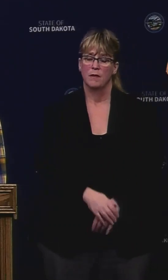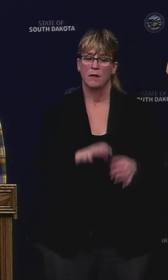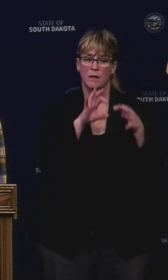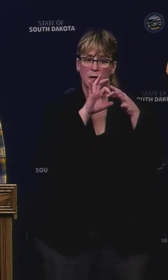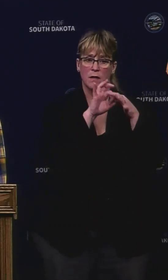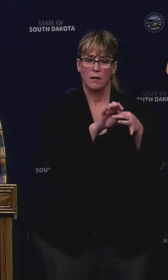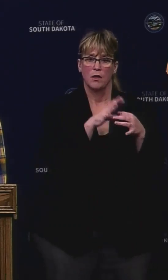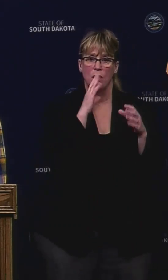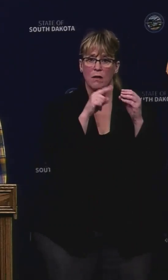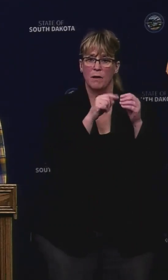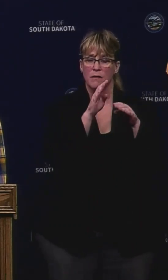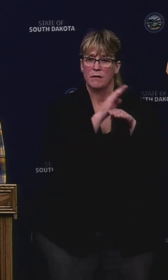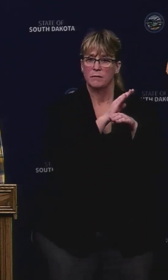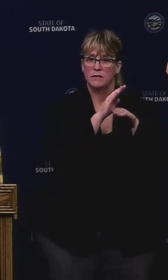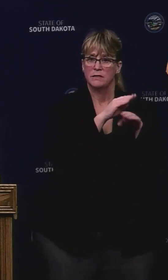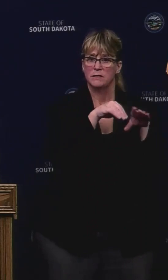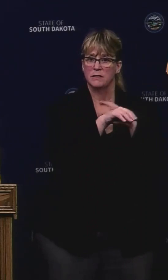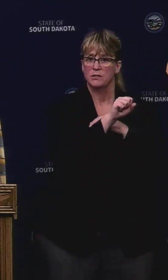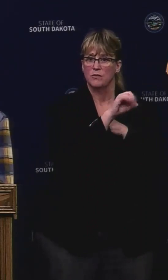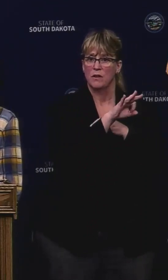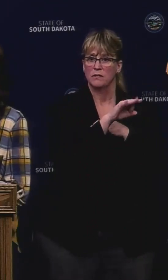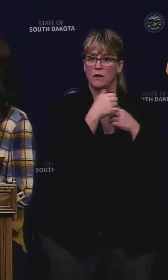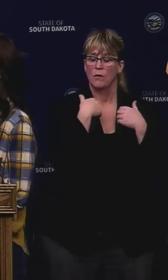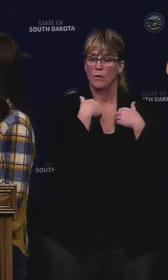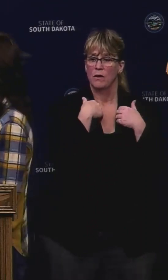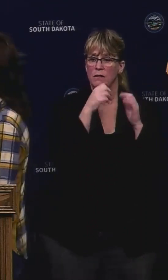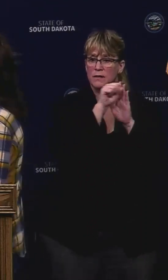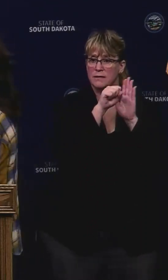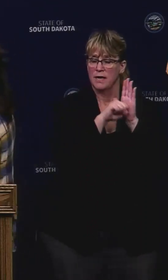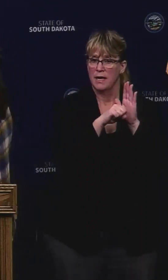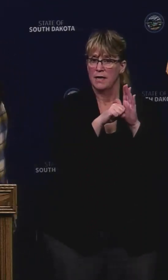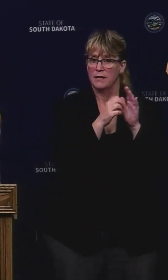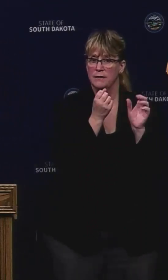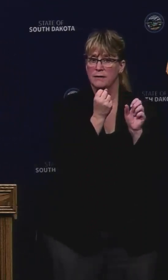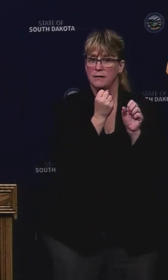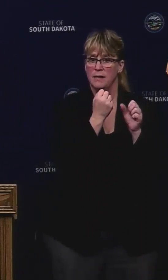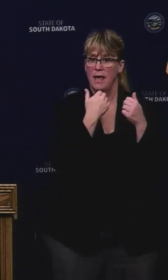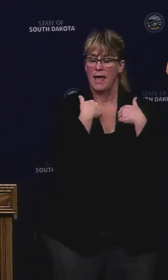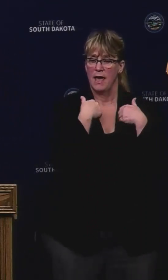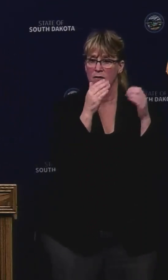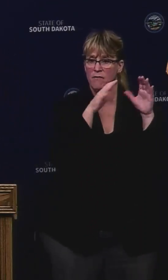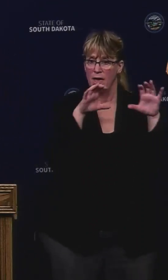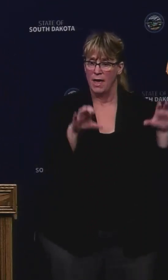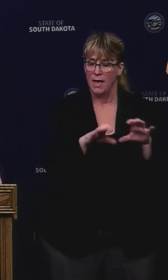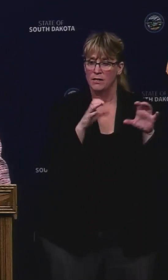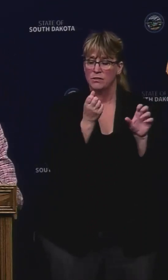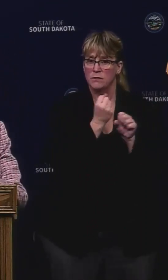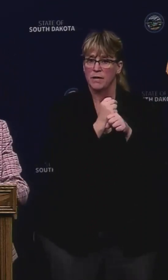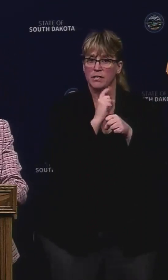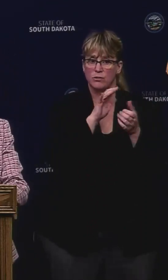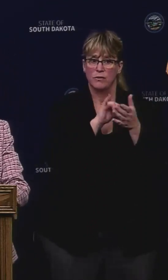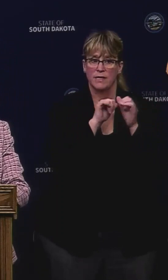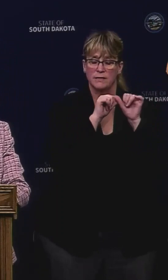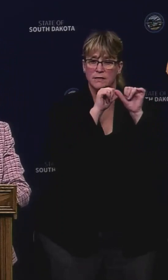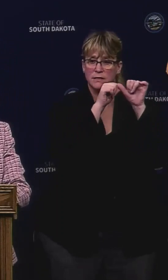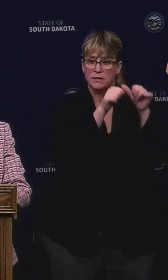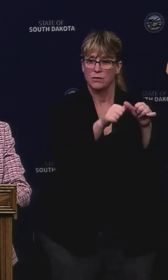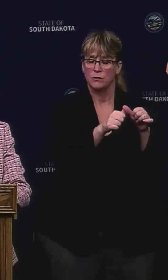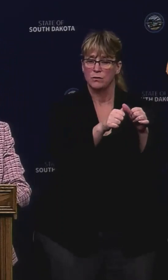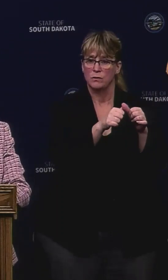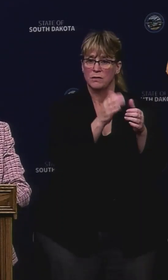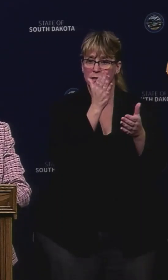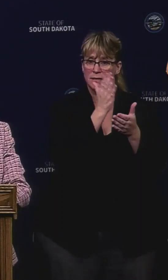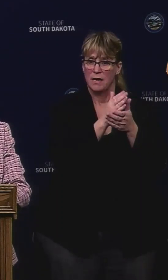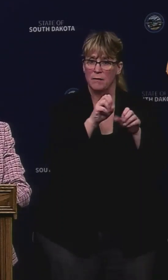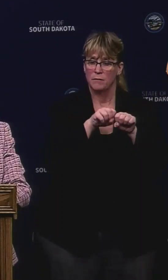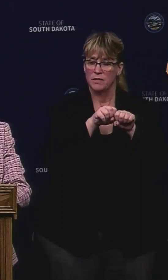it reopens, is the state going to plan any sort of enforcement actions to make sure it's continuing to take action to kind of curb the spread of it? And